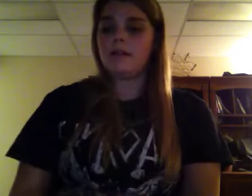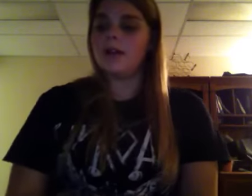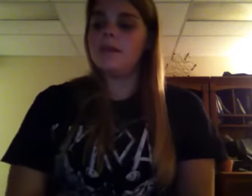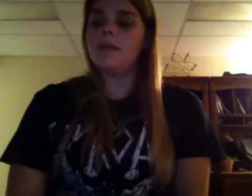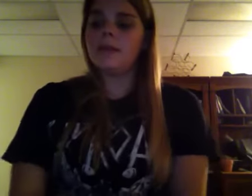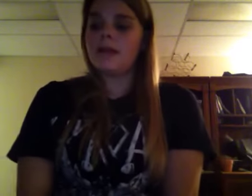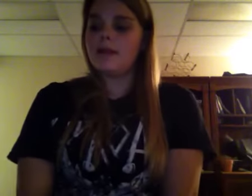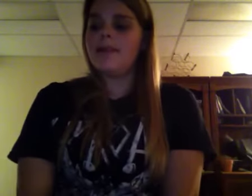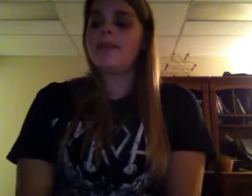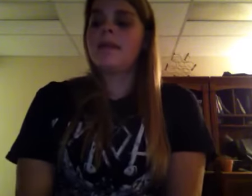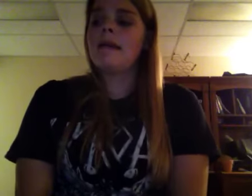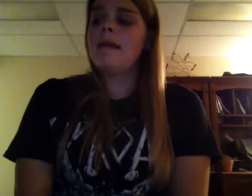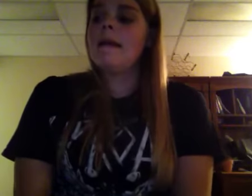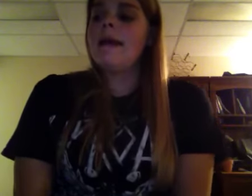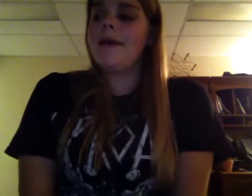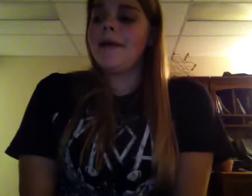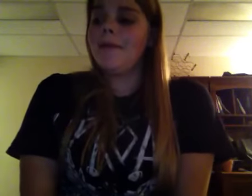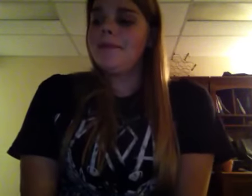time that begins.